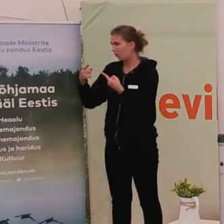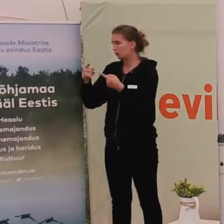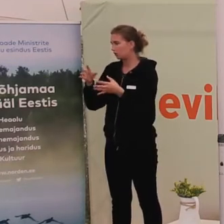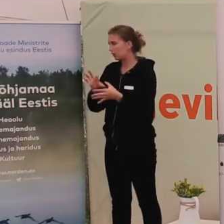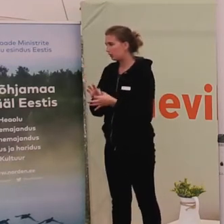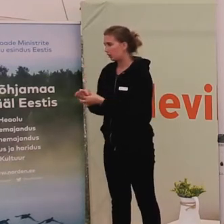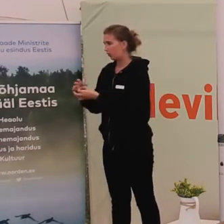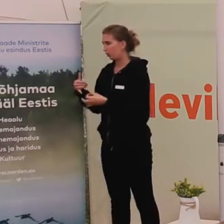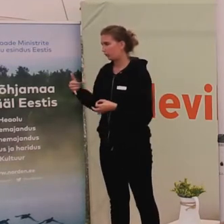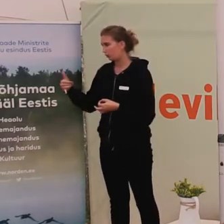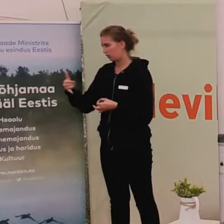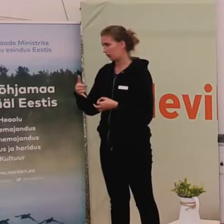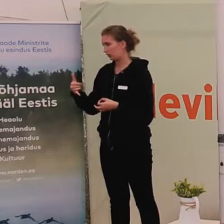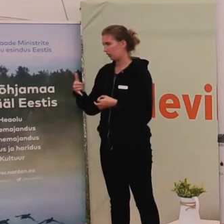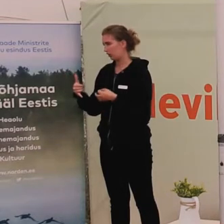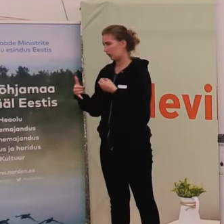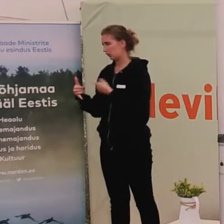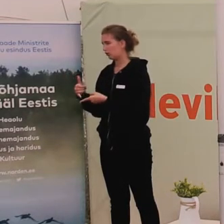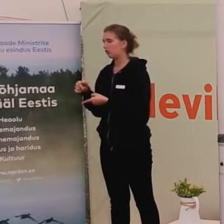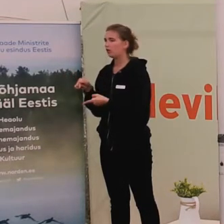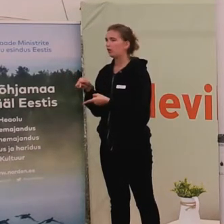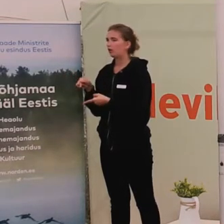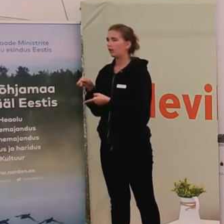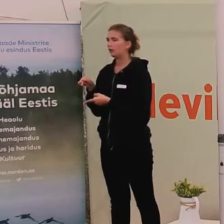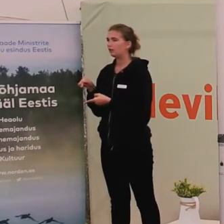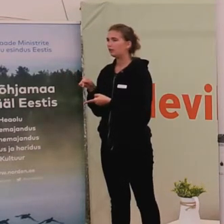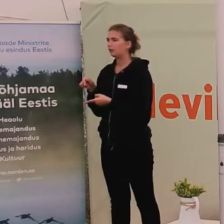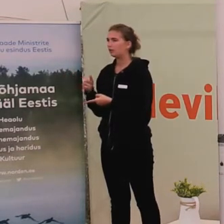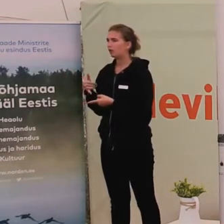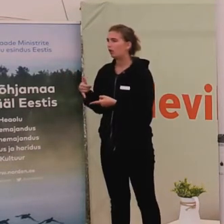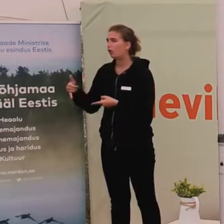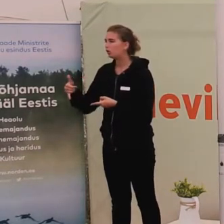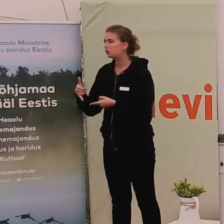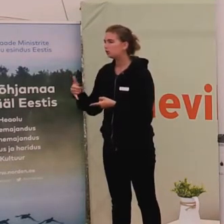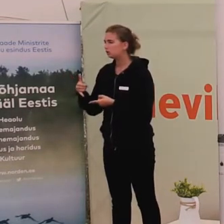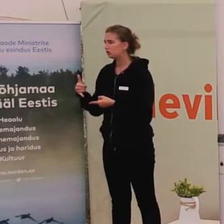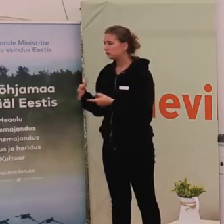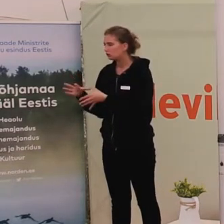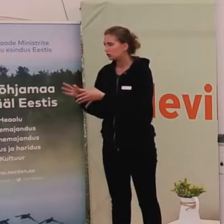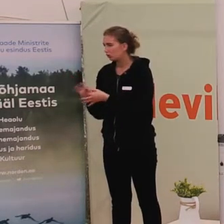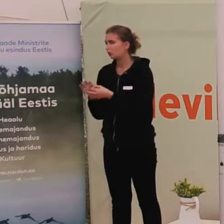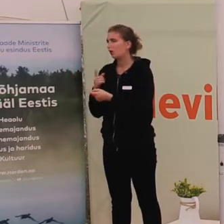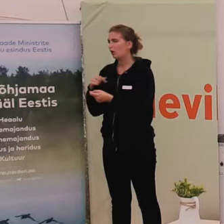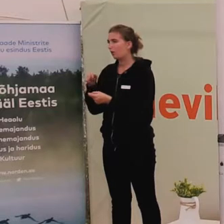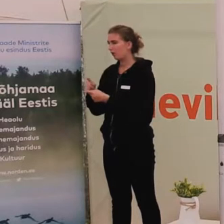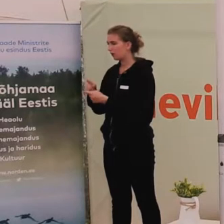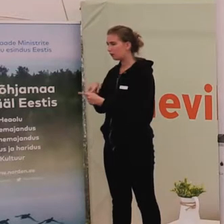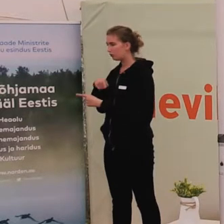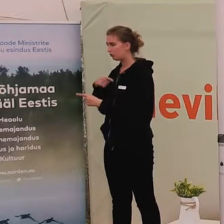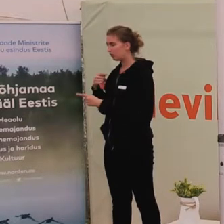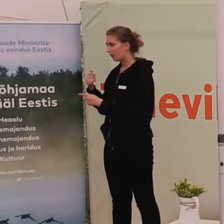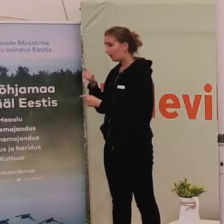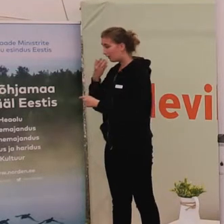To Estonians, oil shale is a very known phenomenon. It's similar to oil shale. We can't live with it, and we can't live without